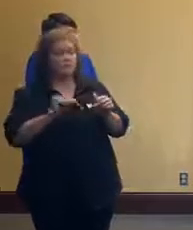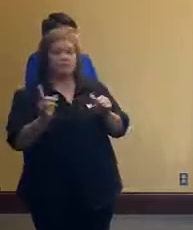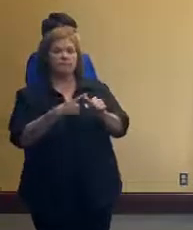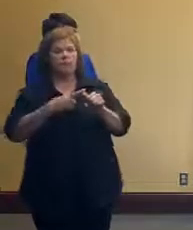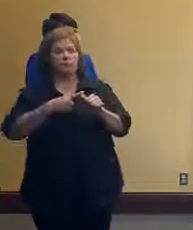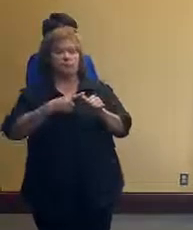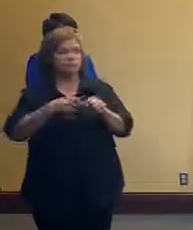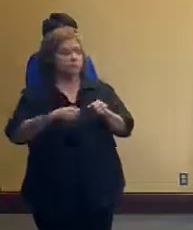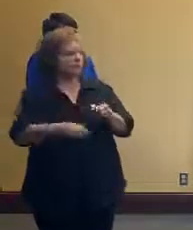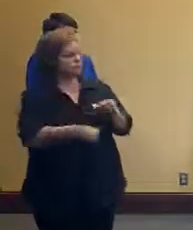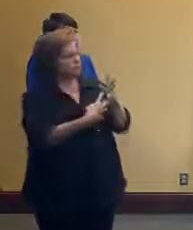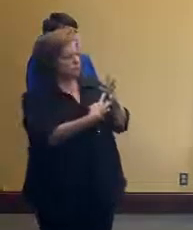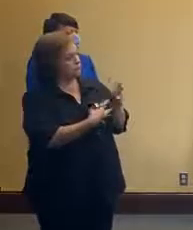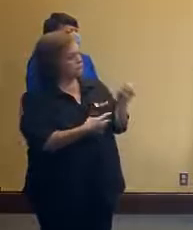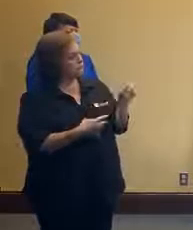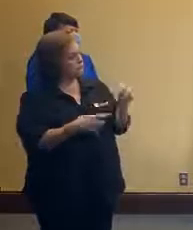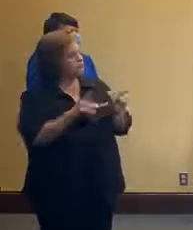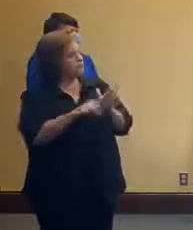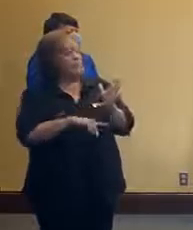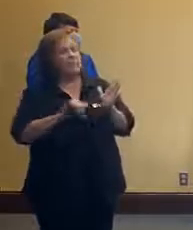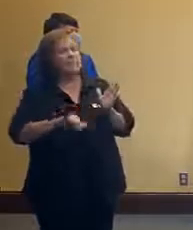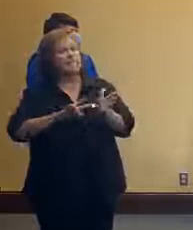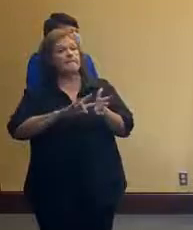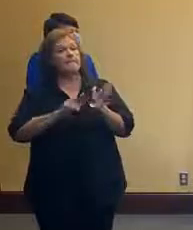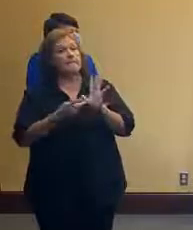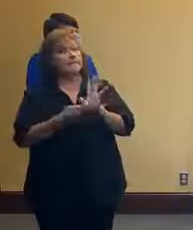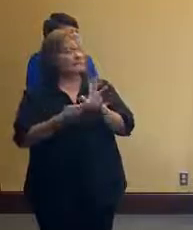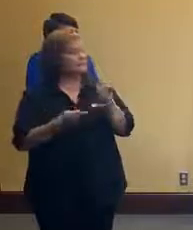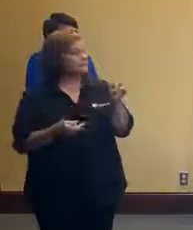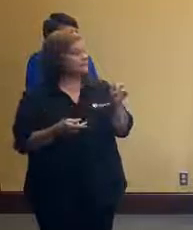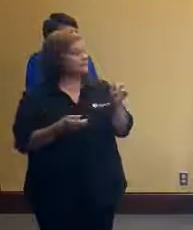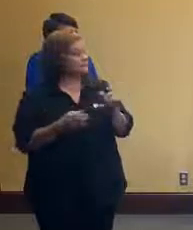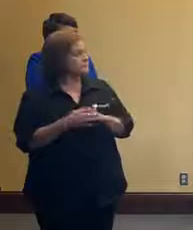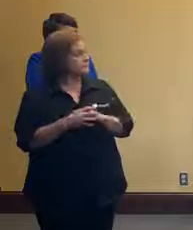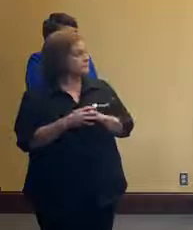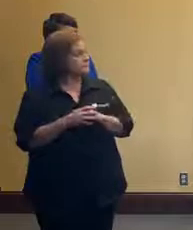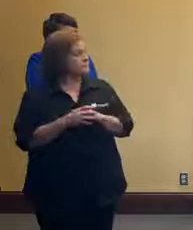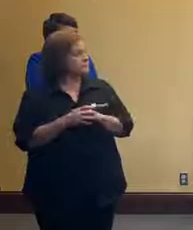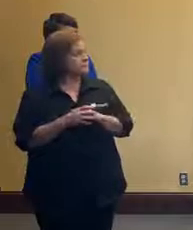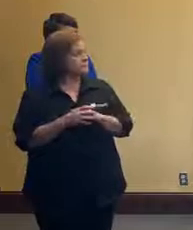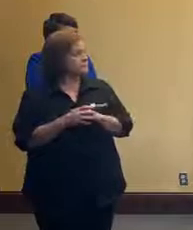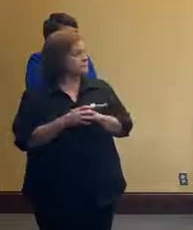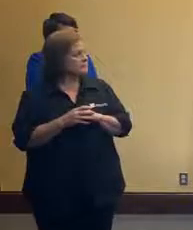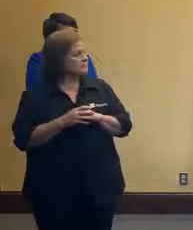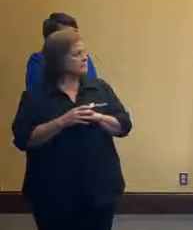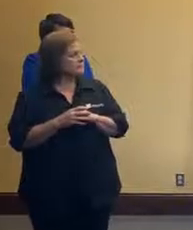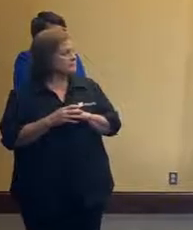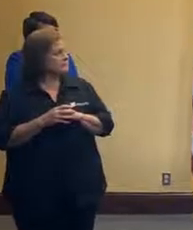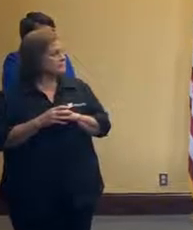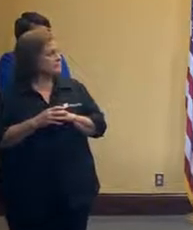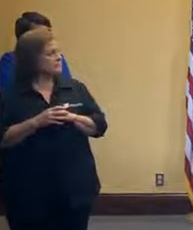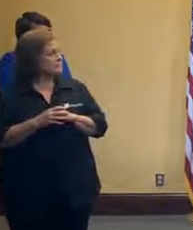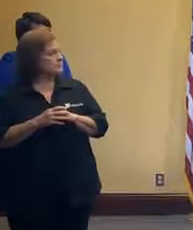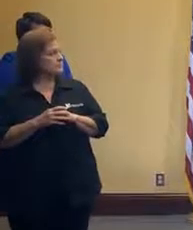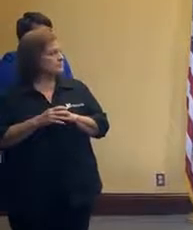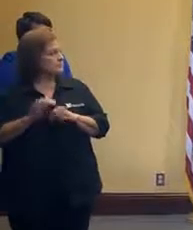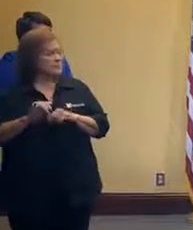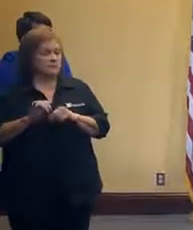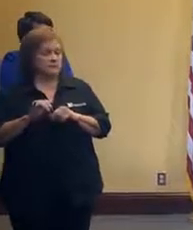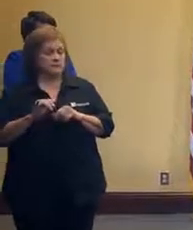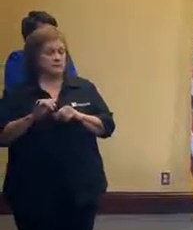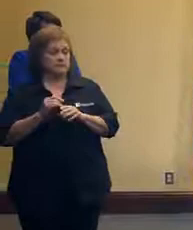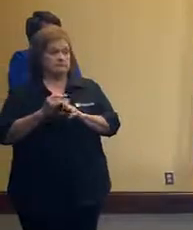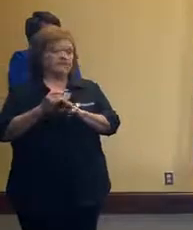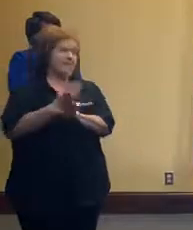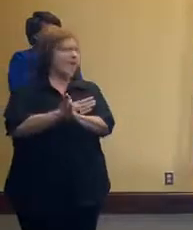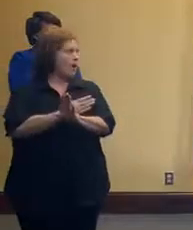slide, what this first graph shows you right here is where we were post the Great